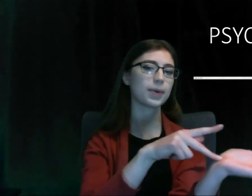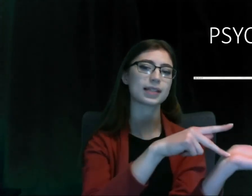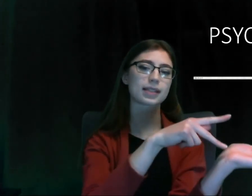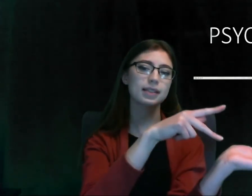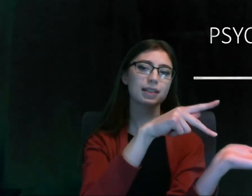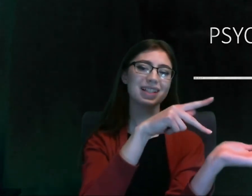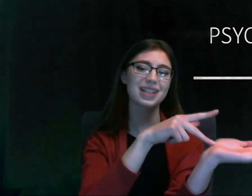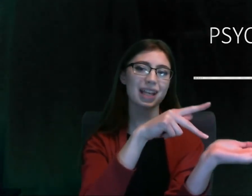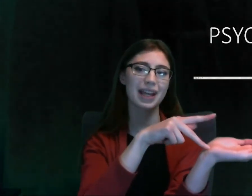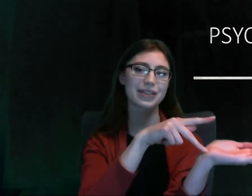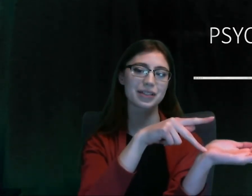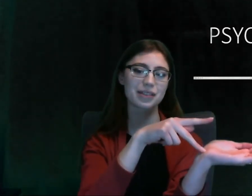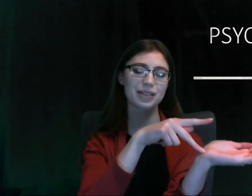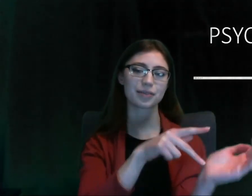twice. Psychiatrist.